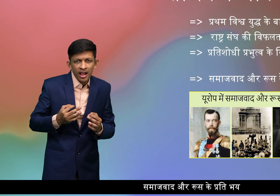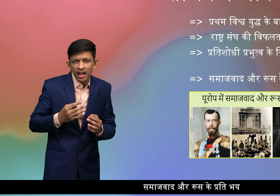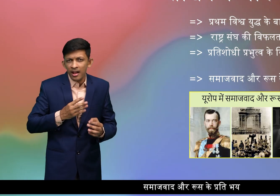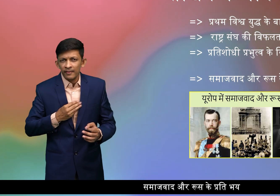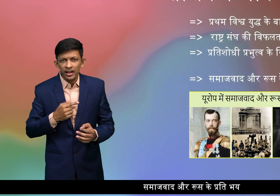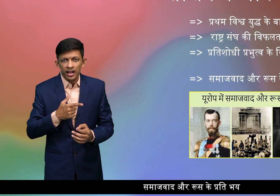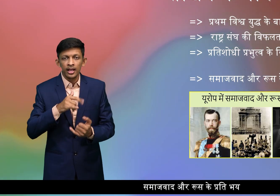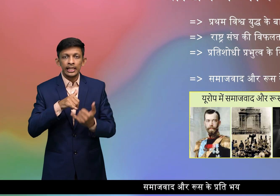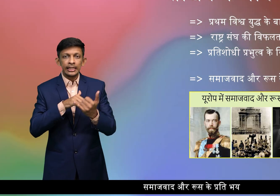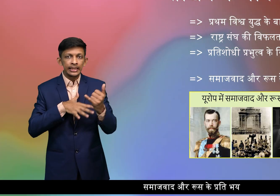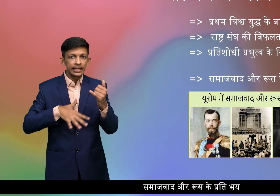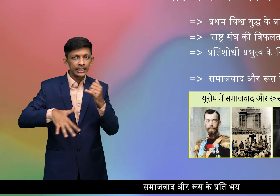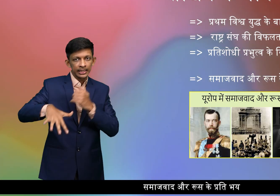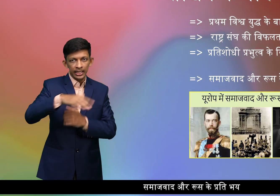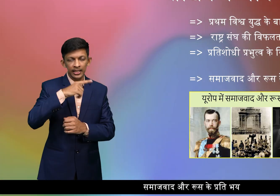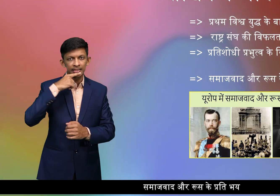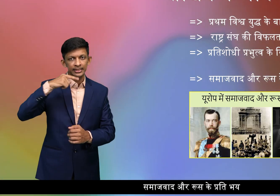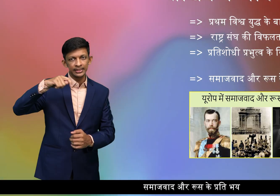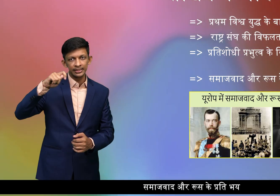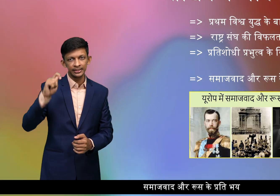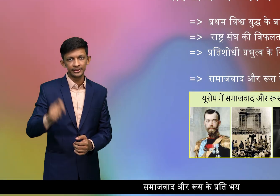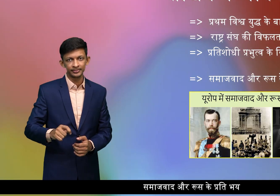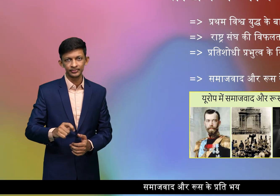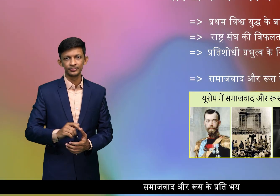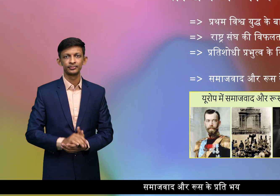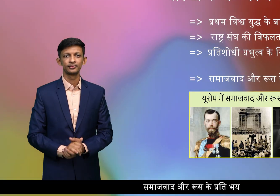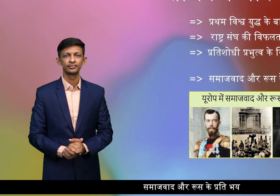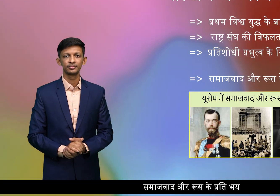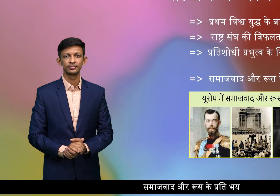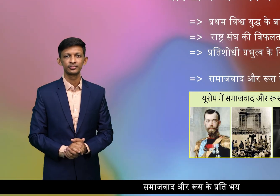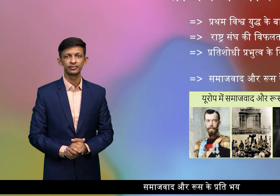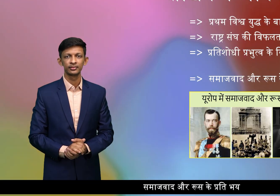Fear of socialism and Russia.